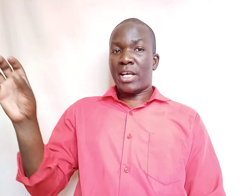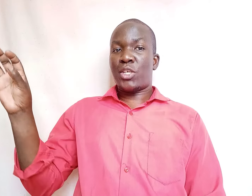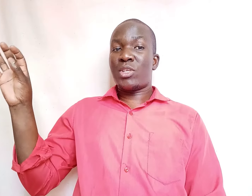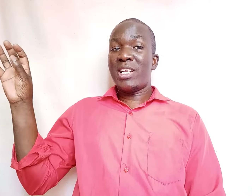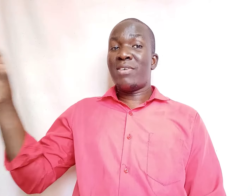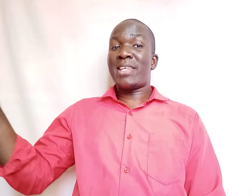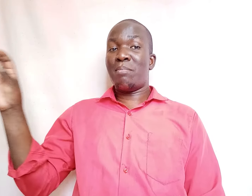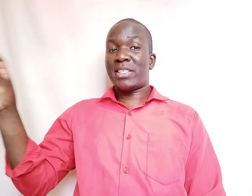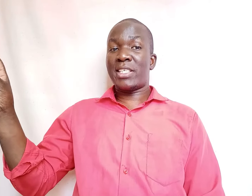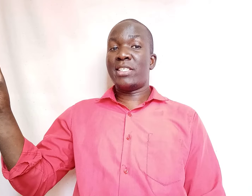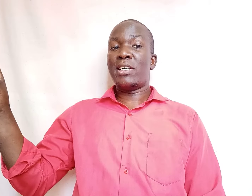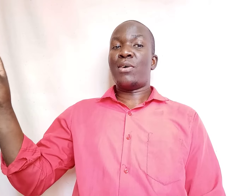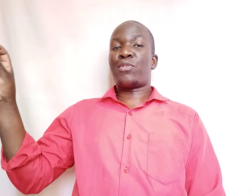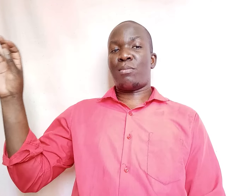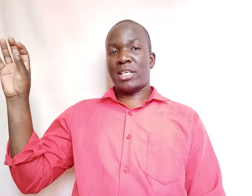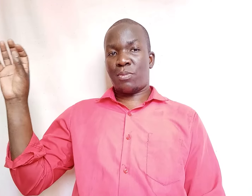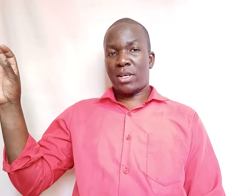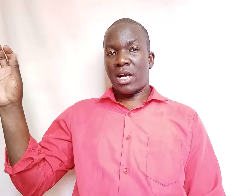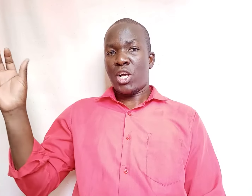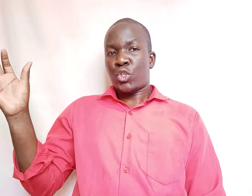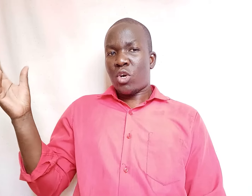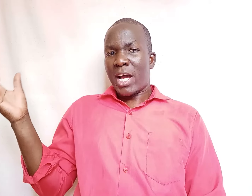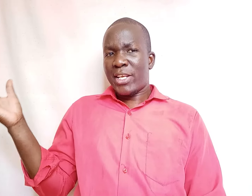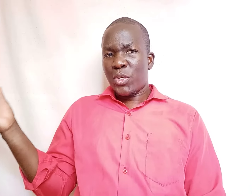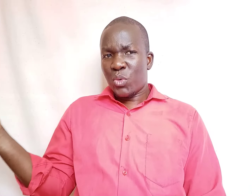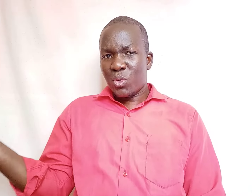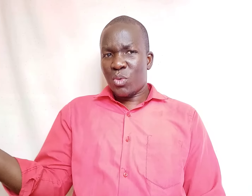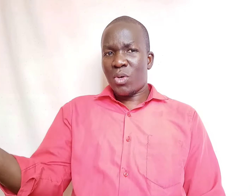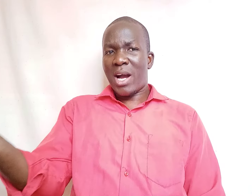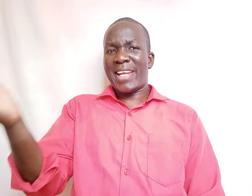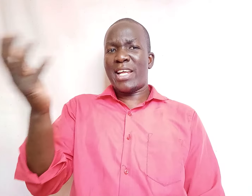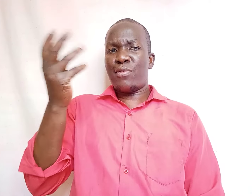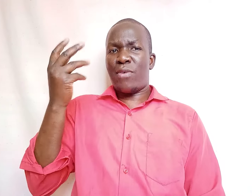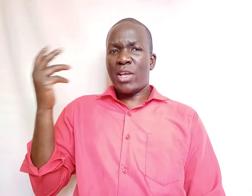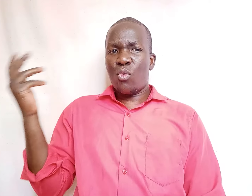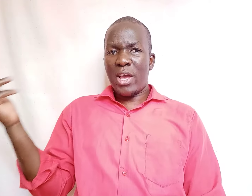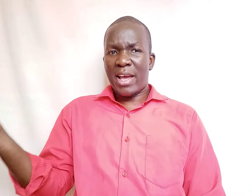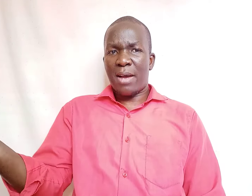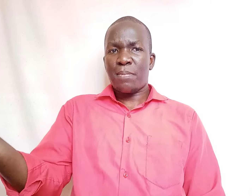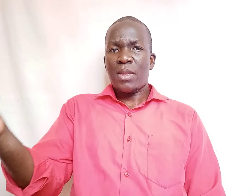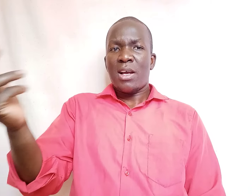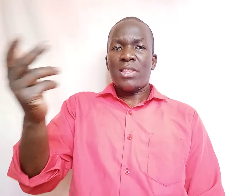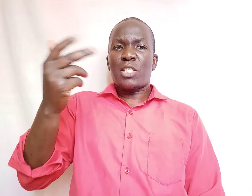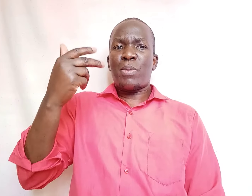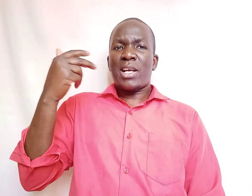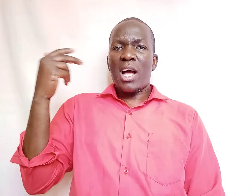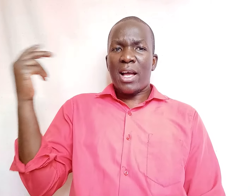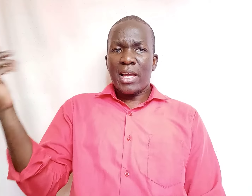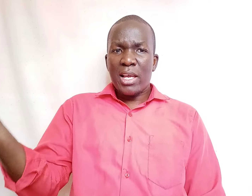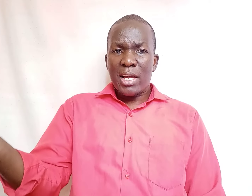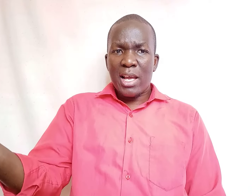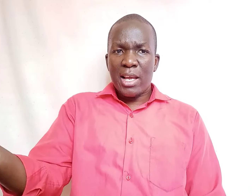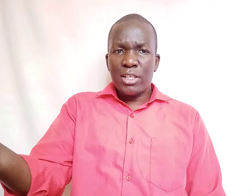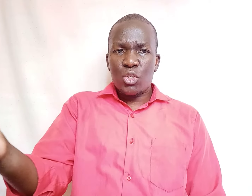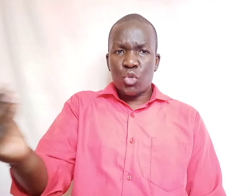you deliver the message from the speaker. So can you identify where the speaker talks